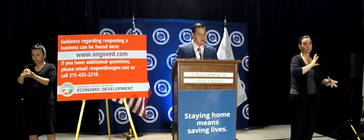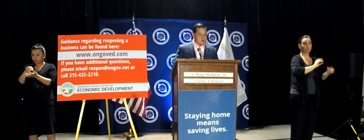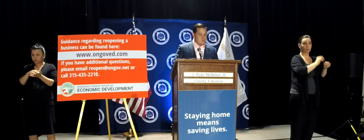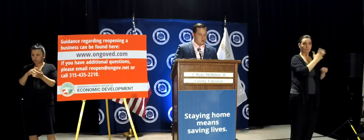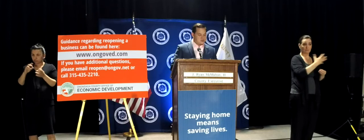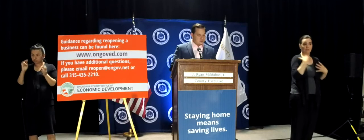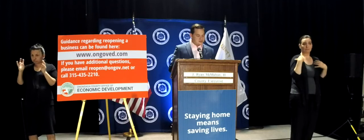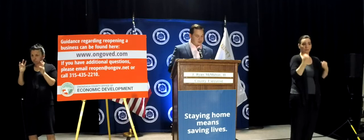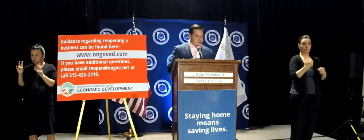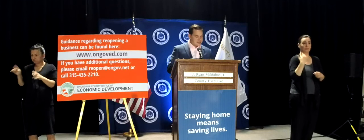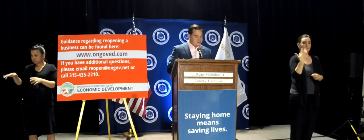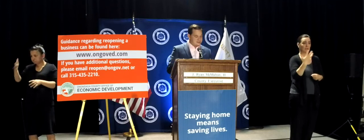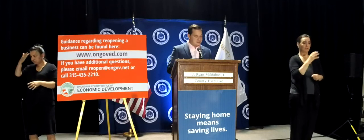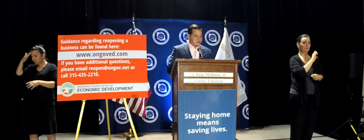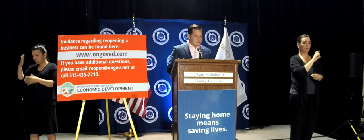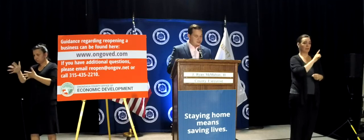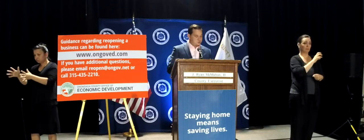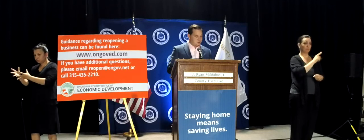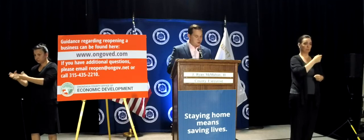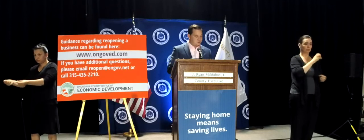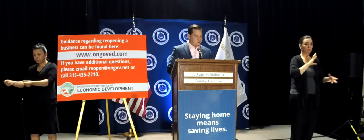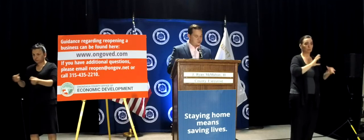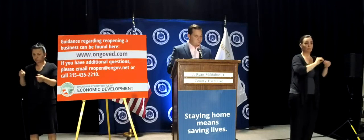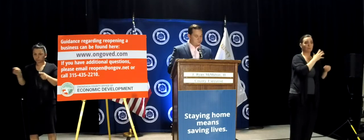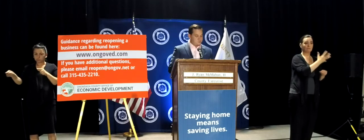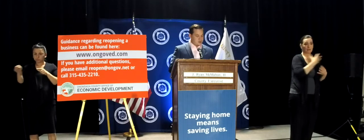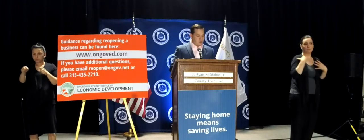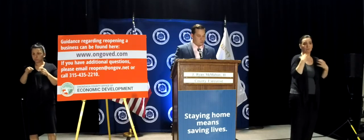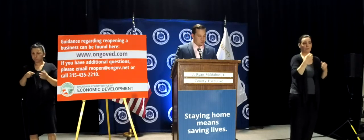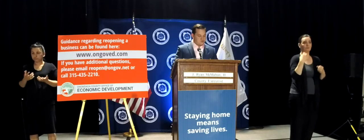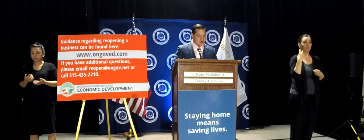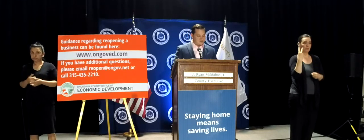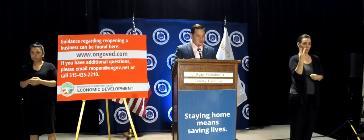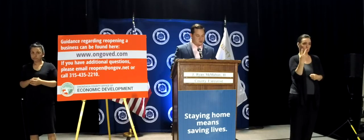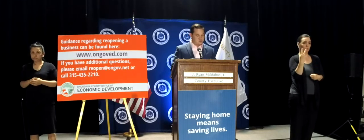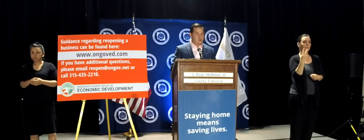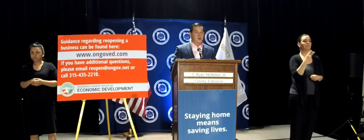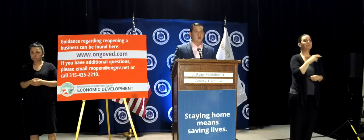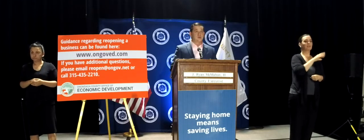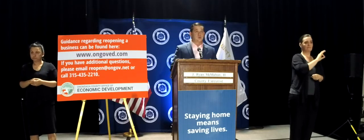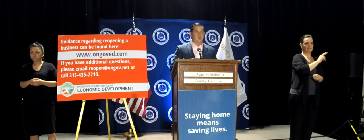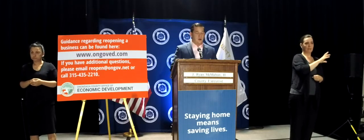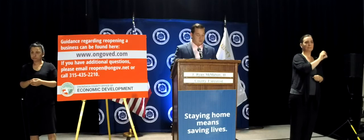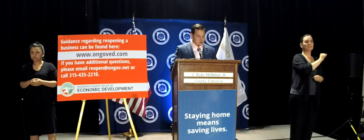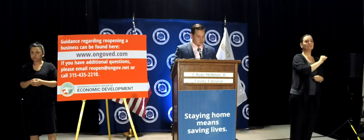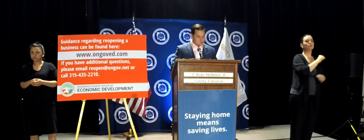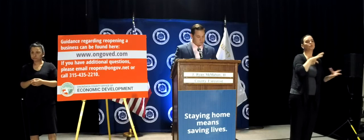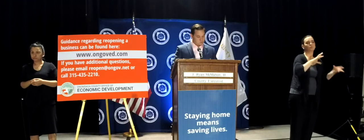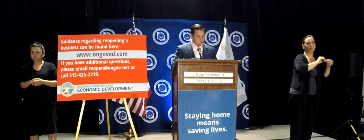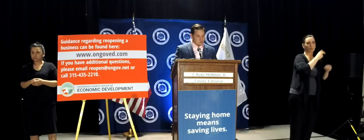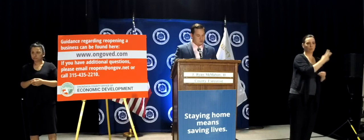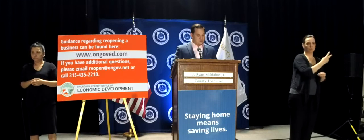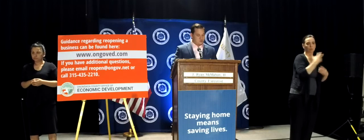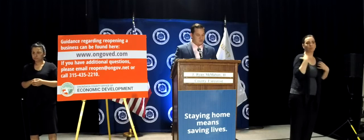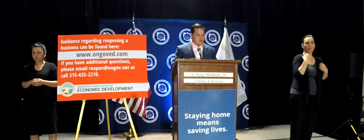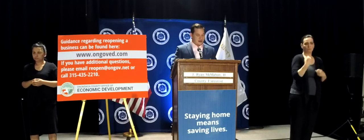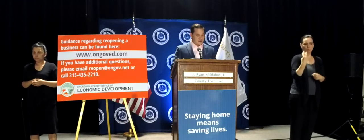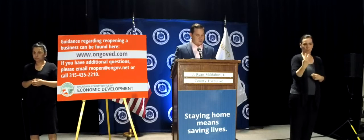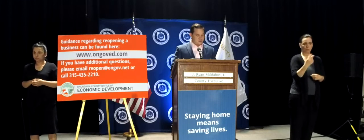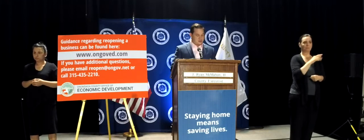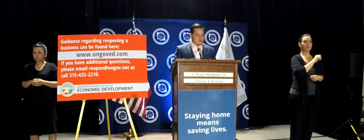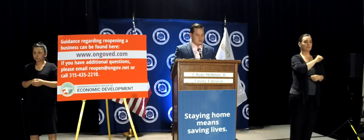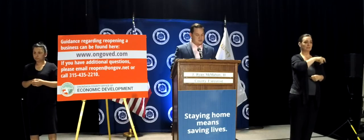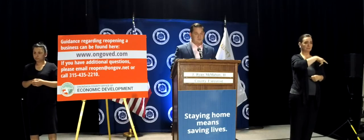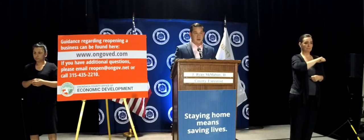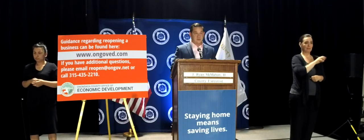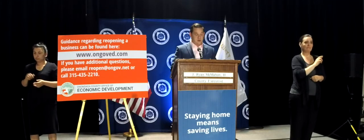recoveries. Marcellus, 7 cases, 6 recoveries. Elbridge, 5 cases, 2 recoveries. Otisco,